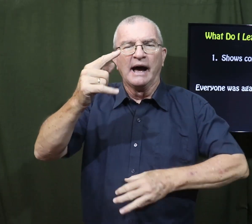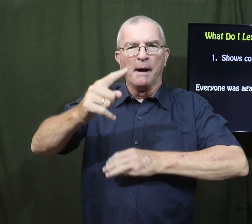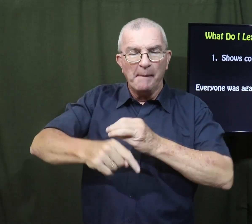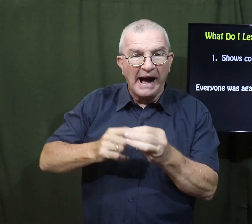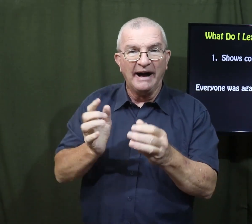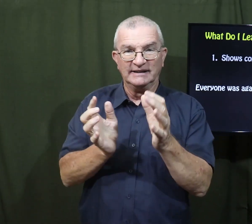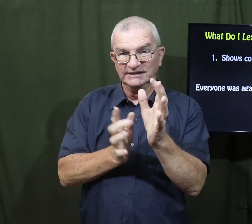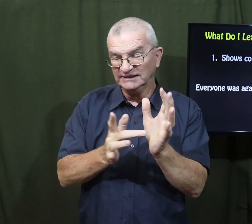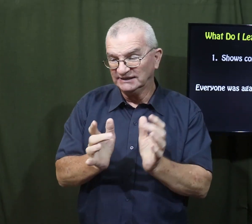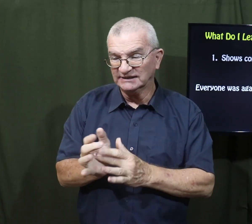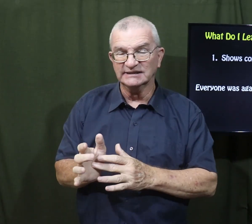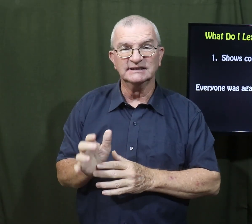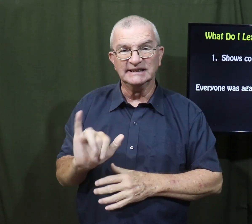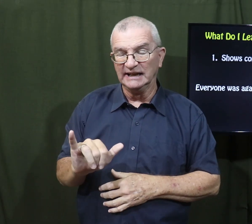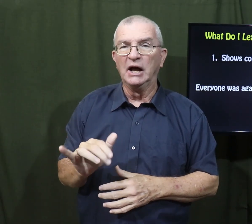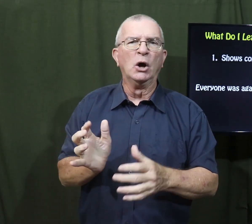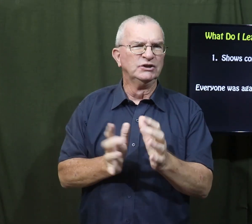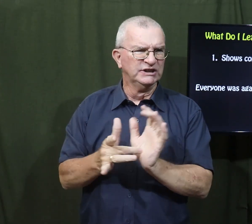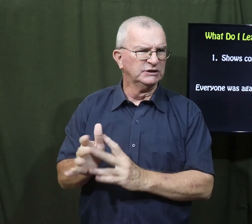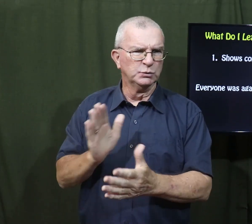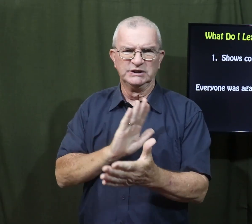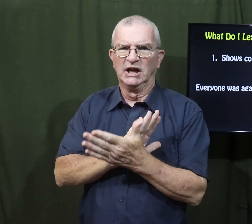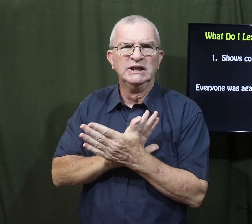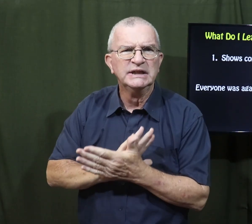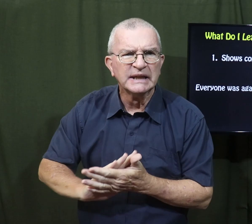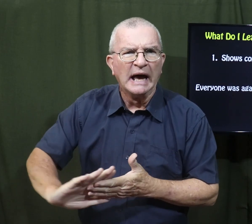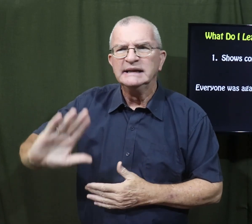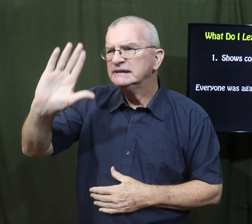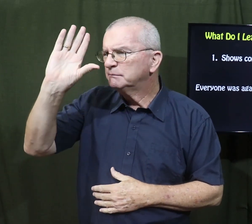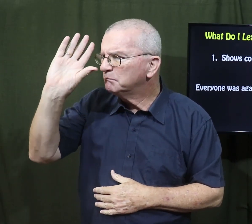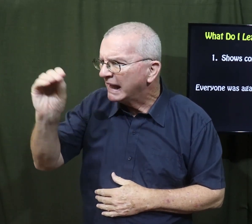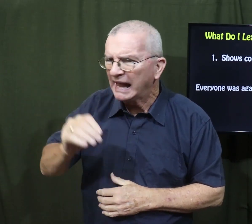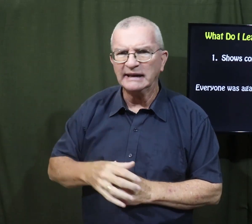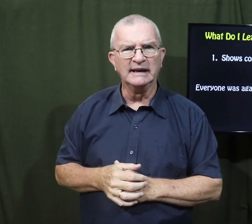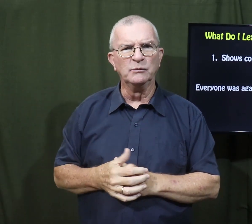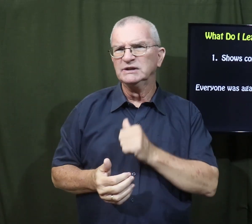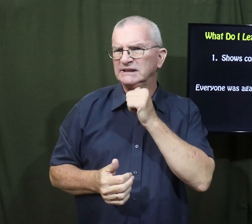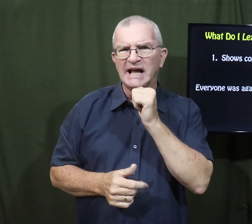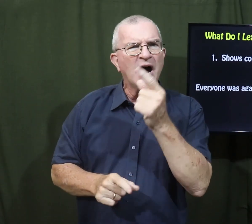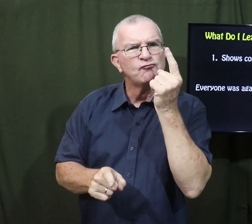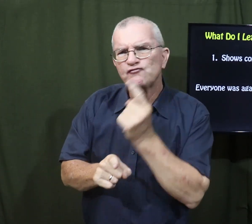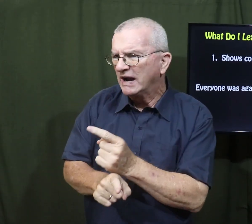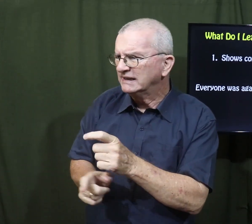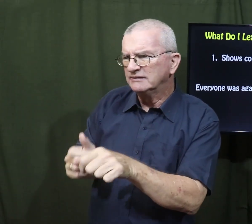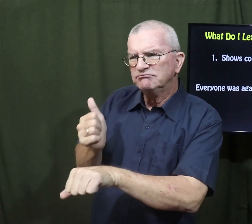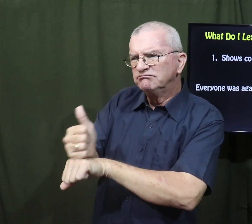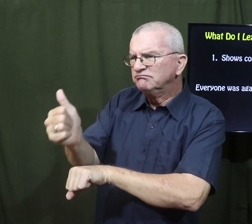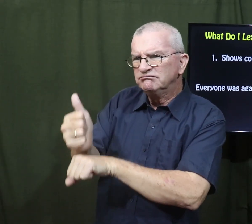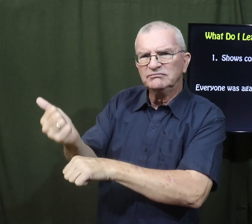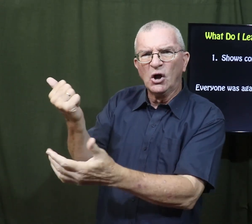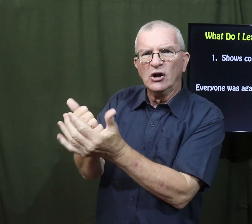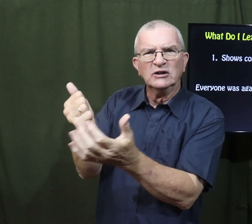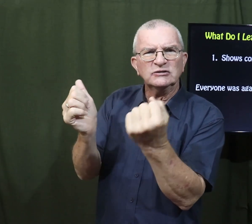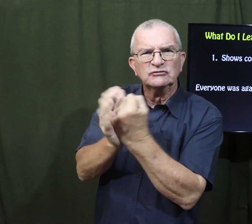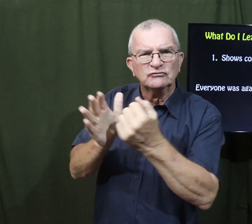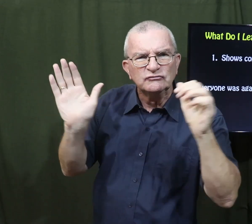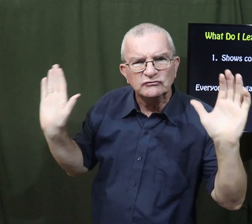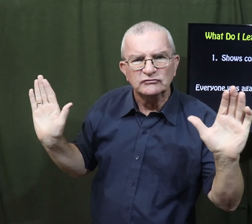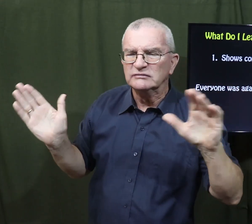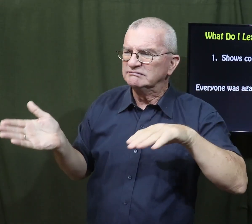Oh, they have the idea about Jesus. He was a nice man. It was not right to condemn him to